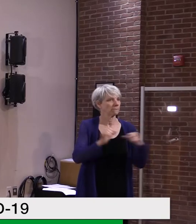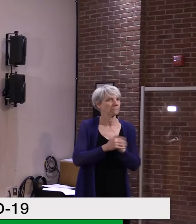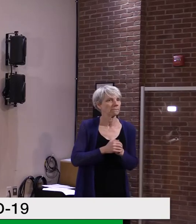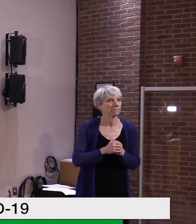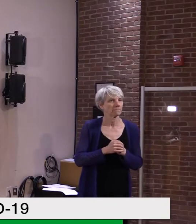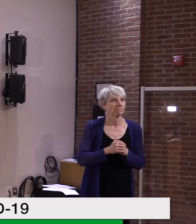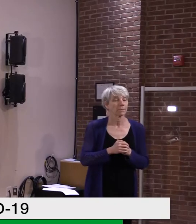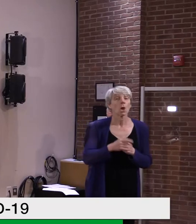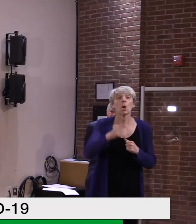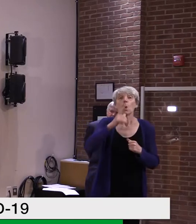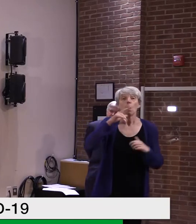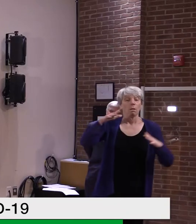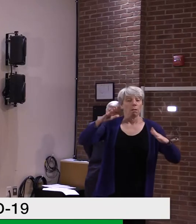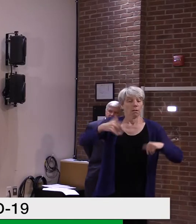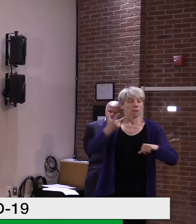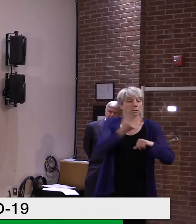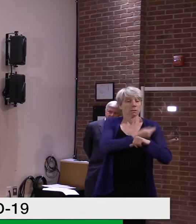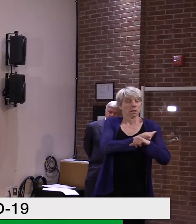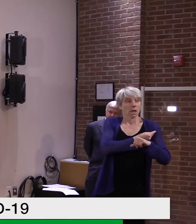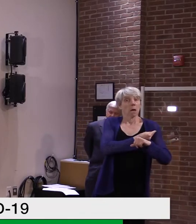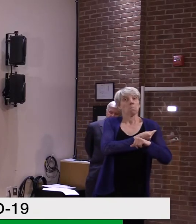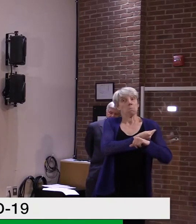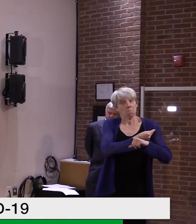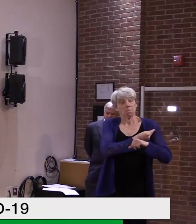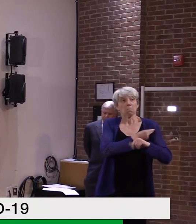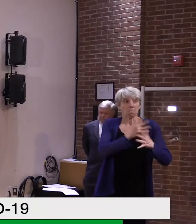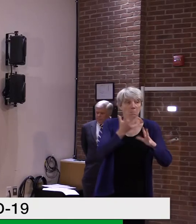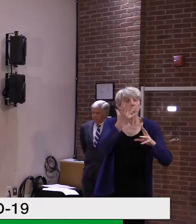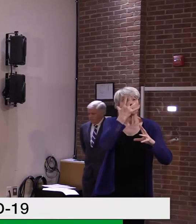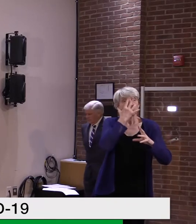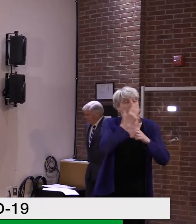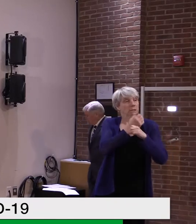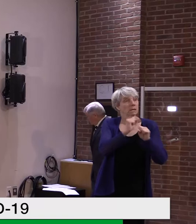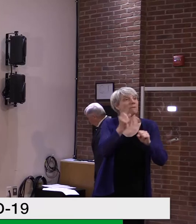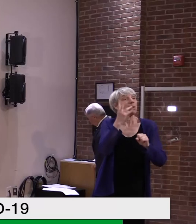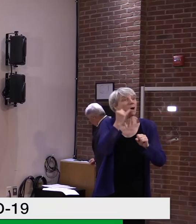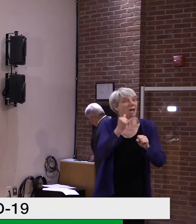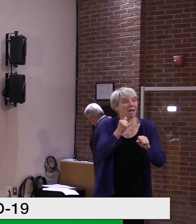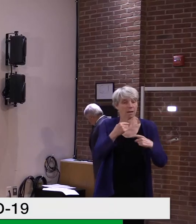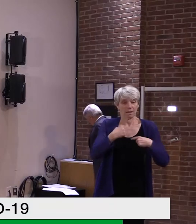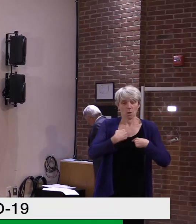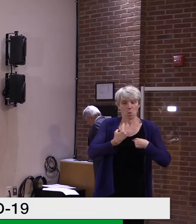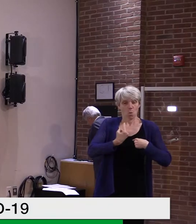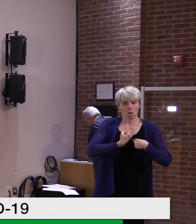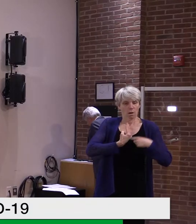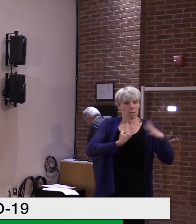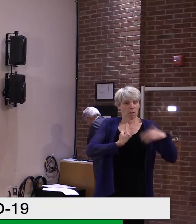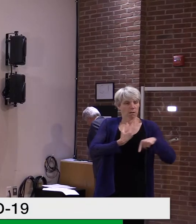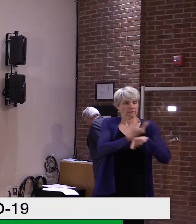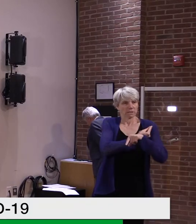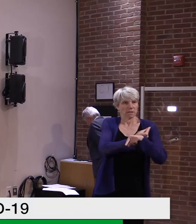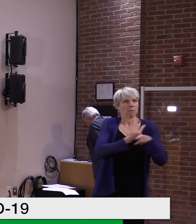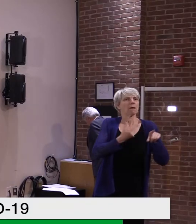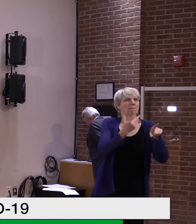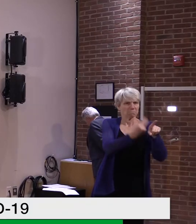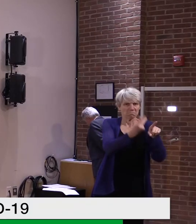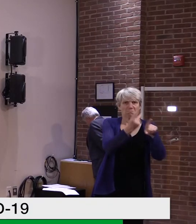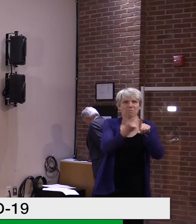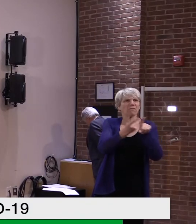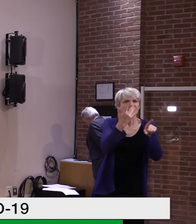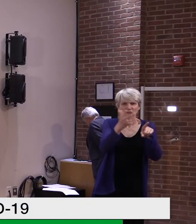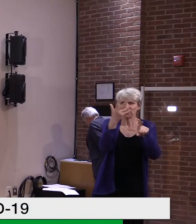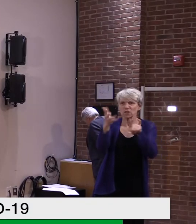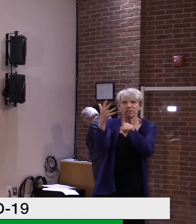unvaccinated people are somewhat protected by the fact that so many people are vaccinated as well, because of the fact